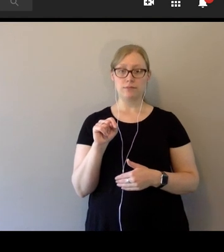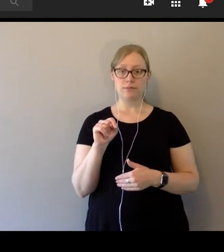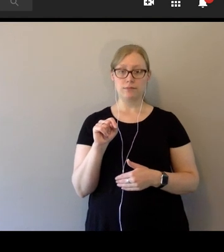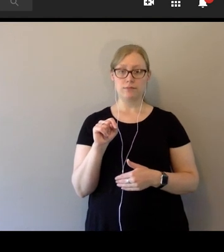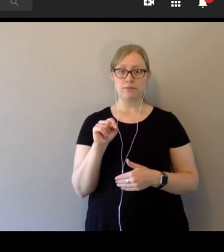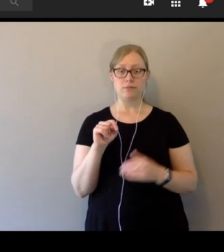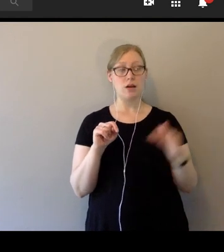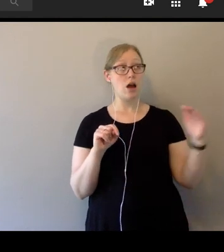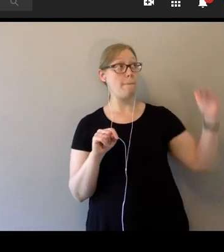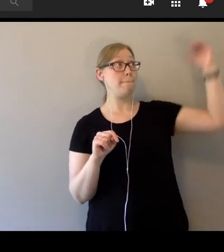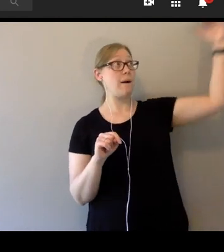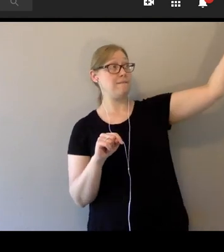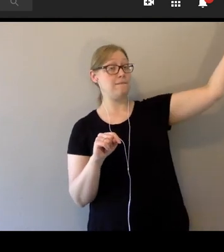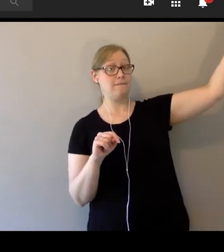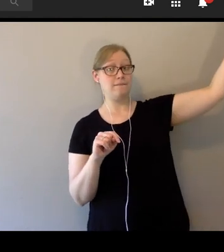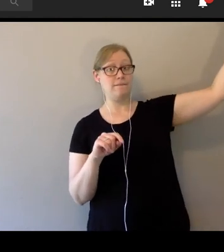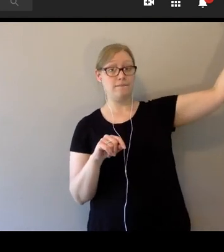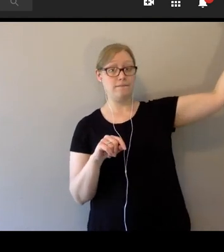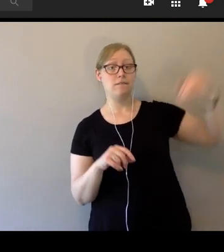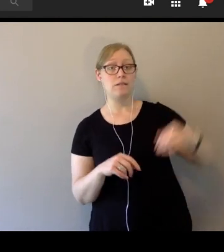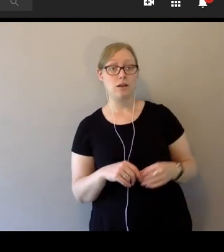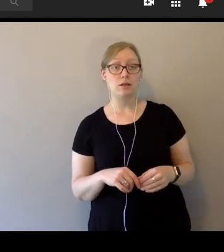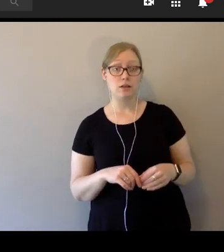feet above the ground.